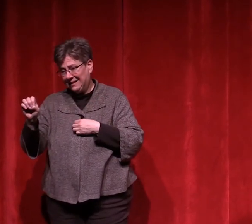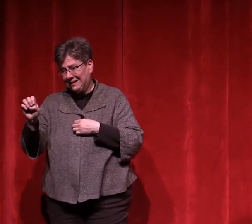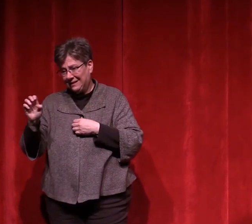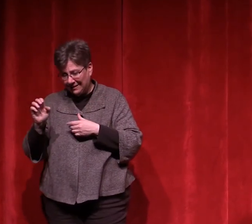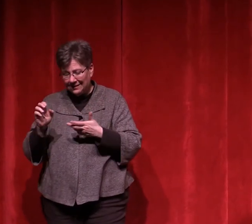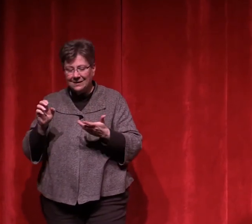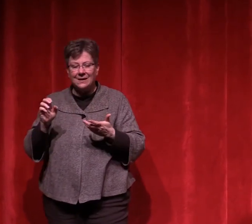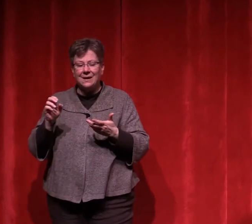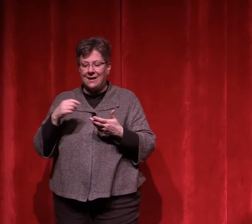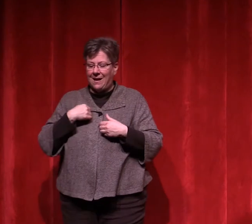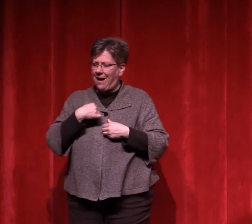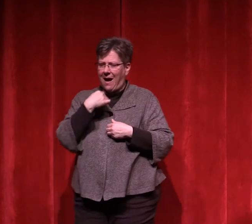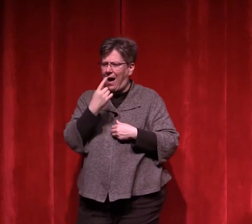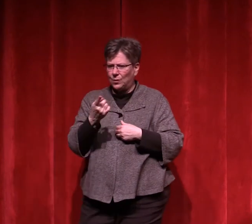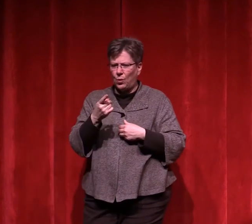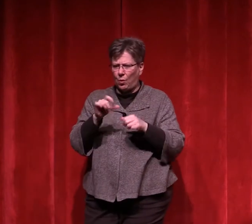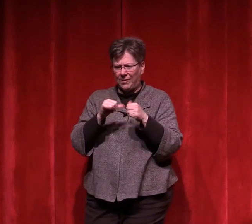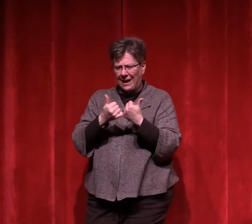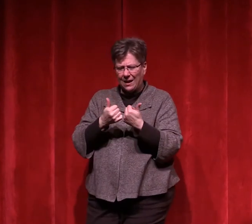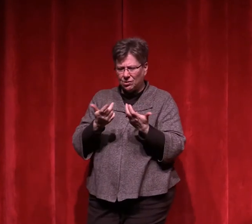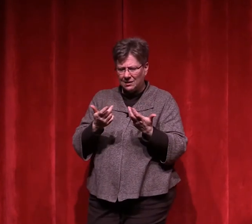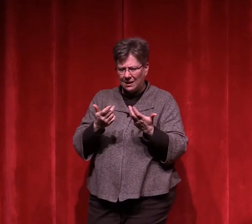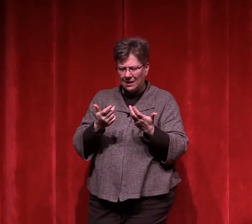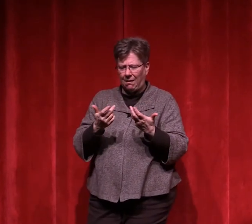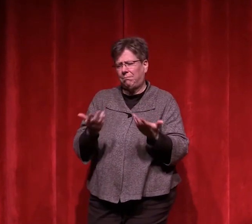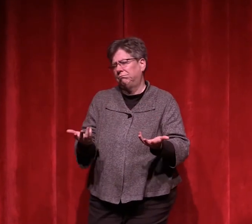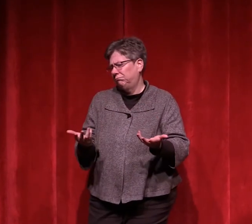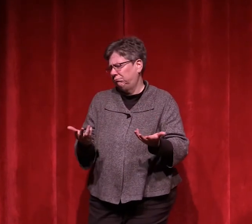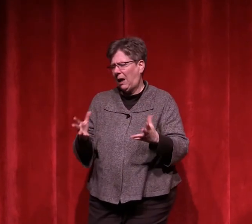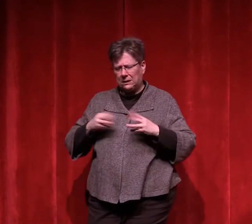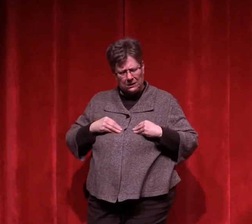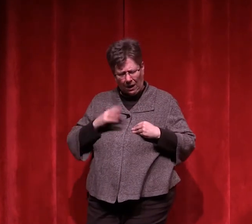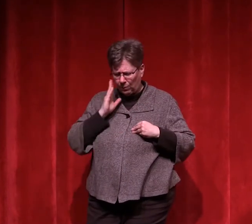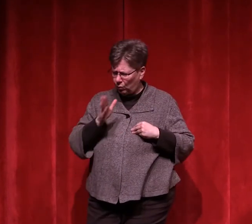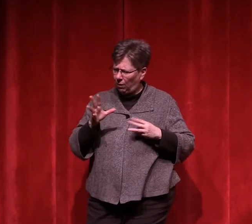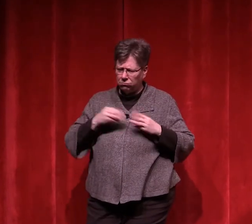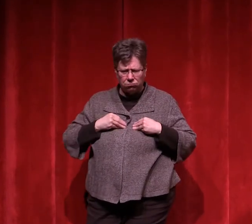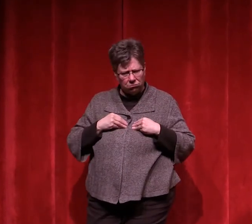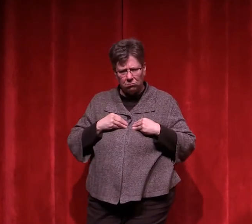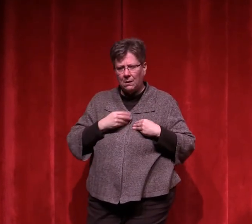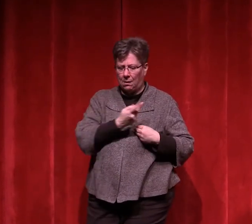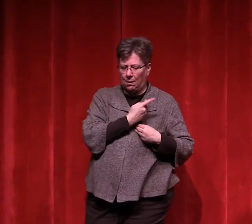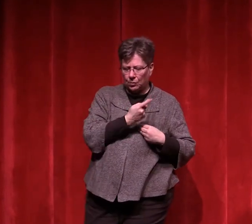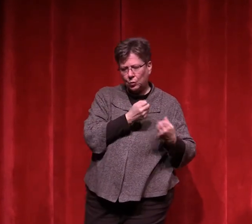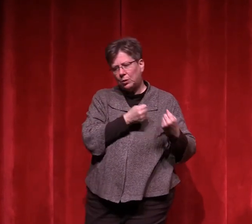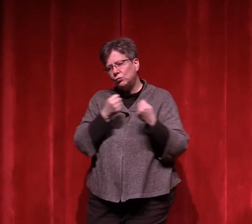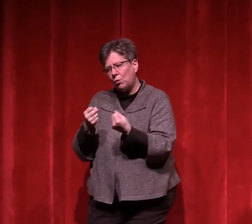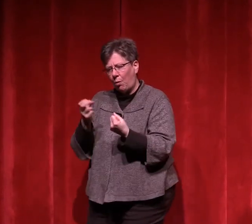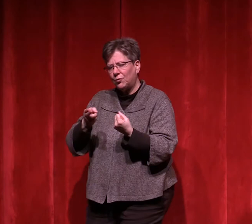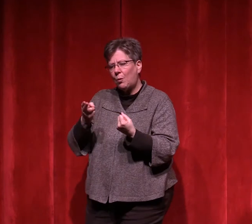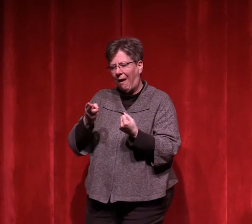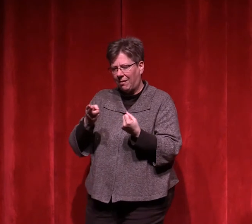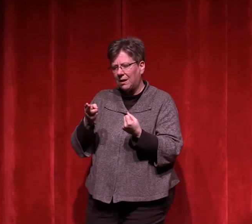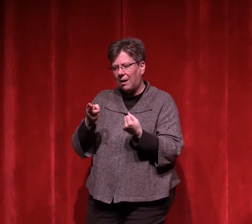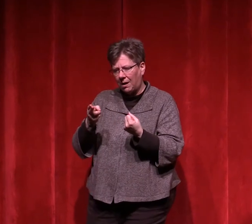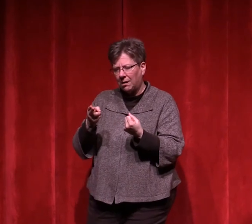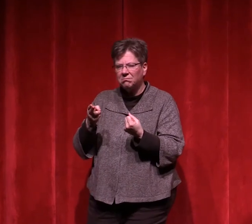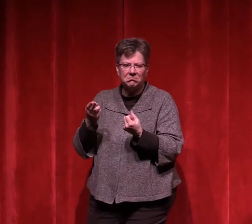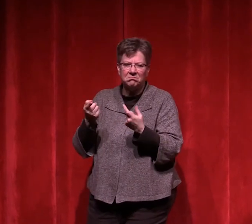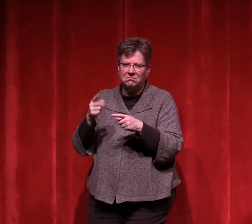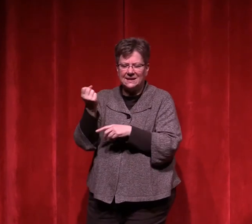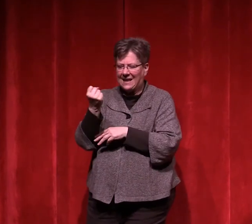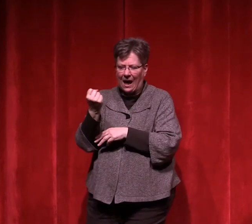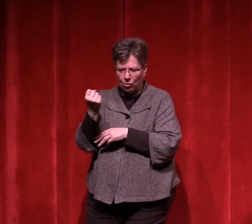And I said to the agency, "How would we ever say no to that?" So we drove to Helena on a